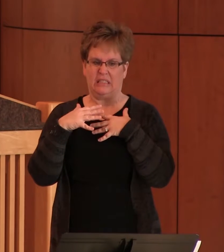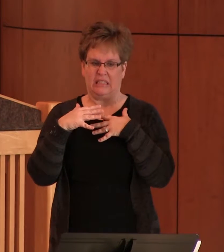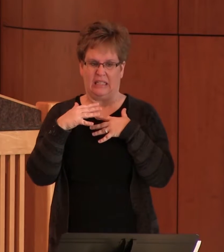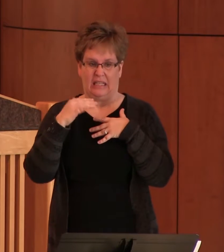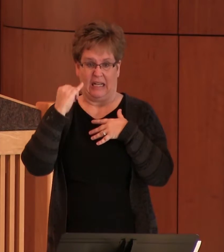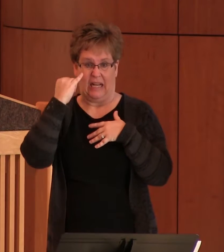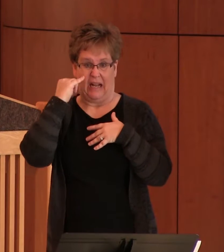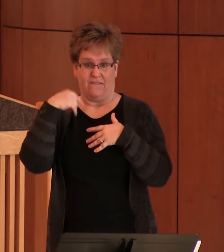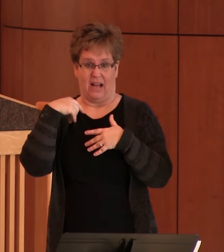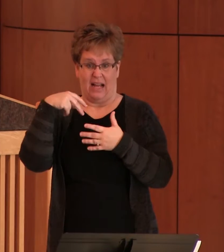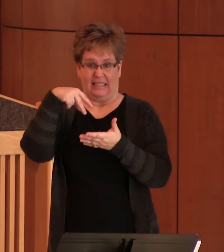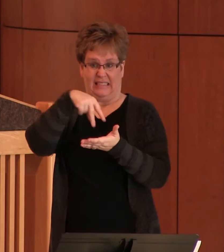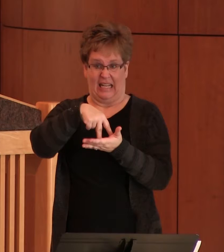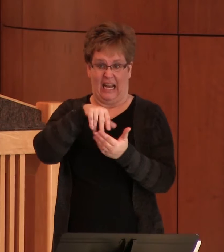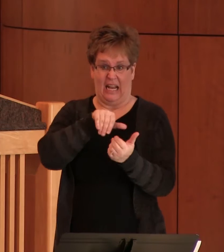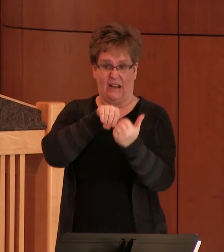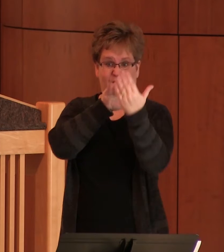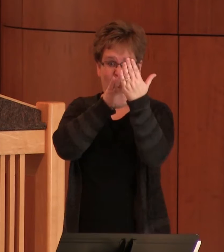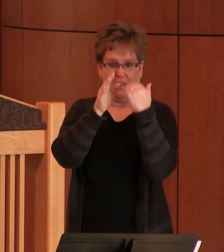than standing in front of Simon.